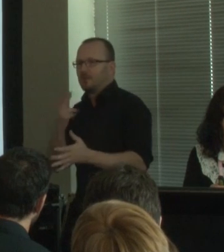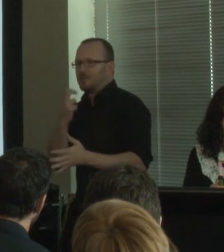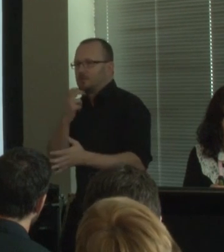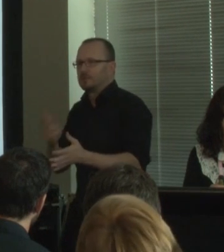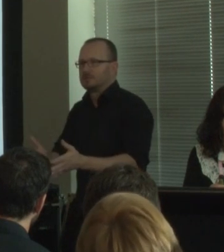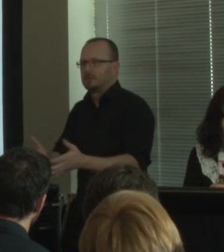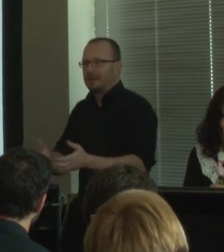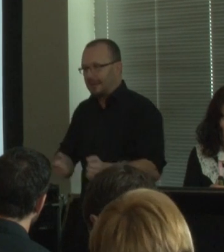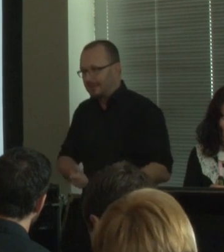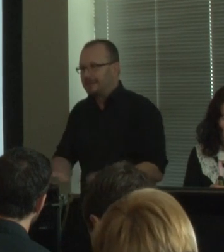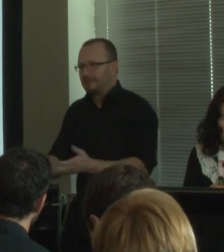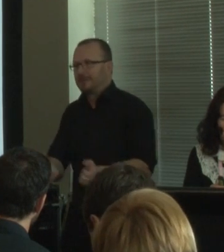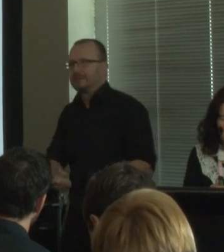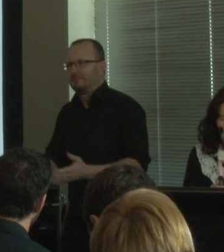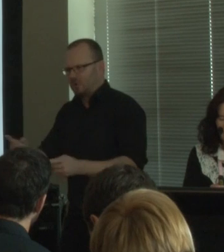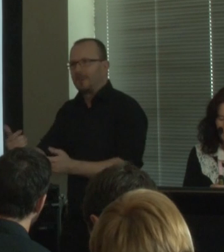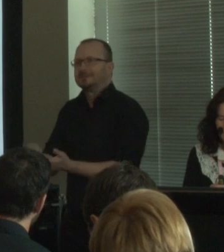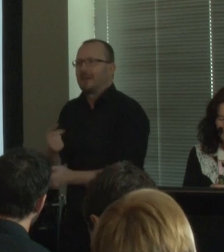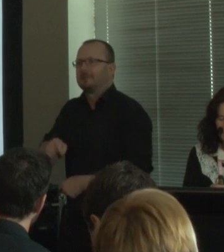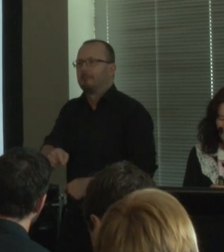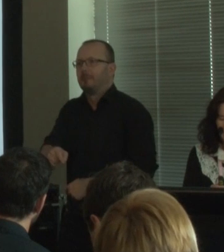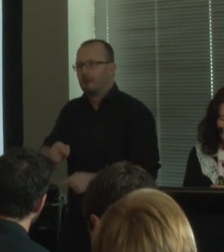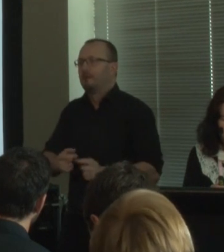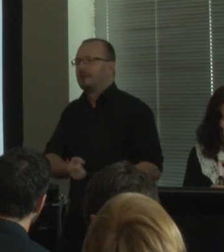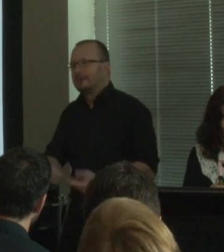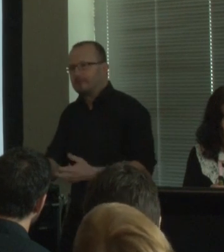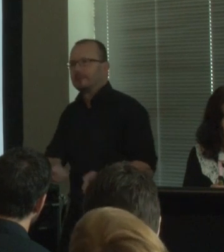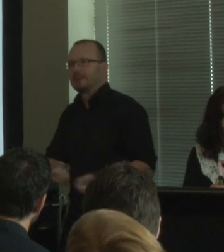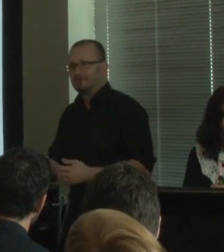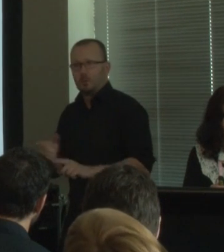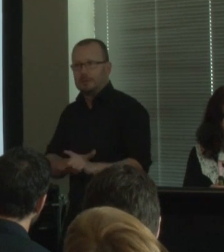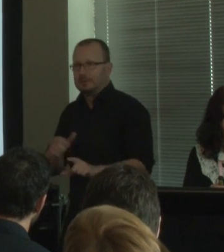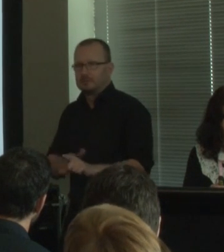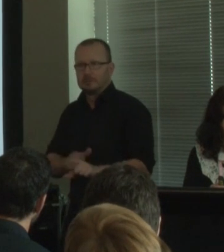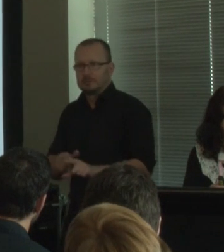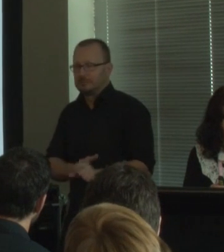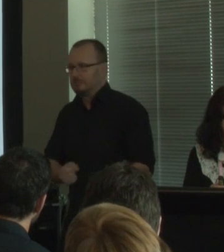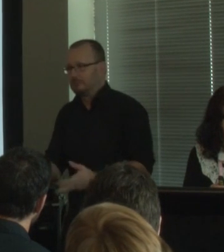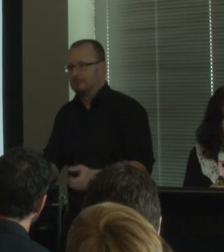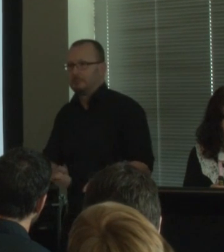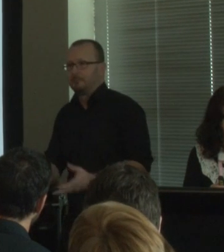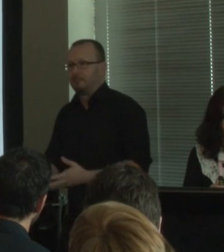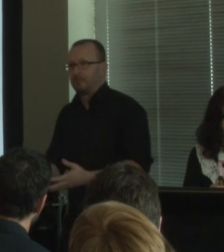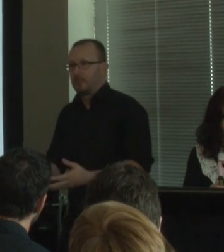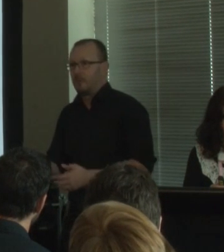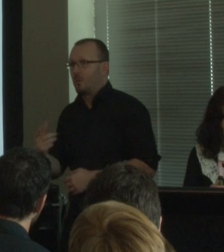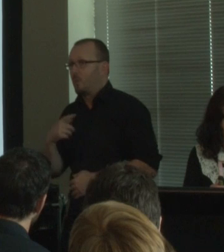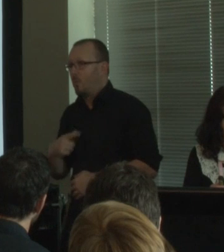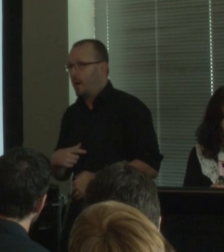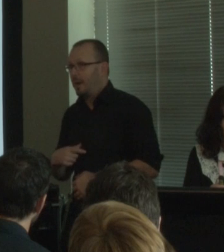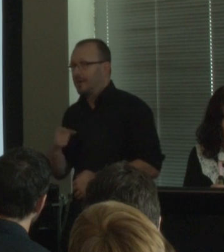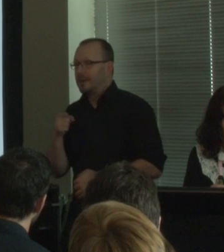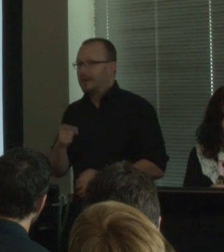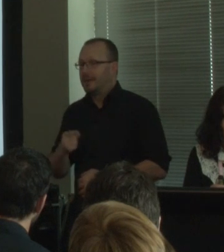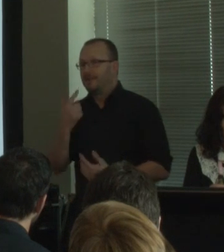gift the family with vegetables for many years to come. The truth was that Wong Gong had discovered that gardening was a